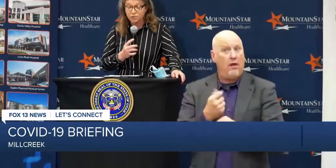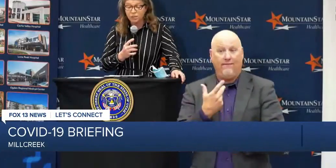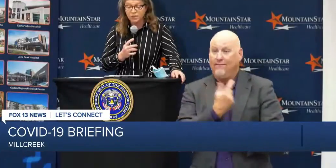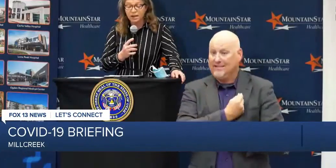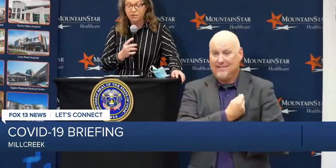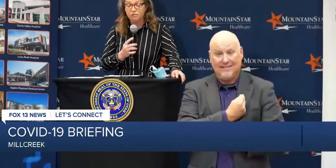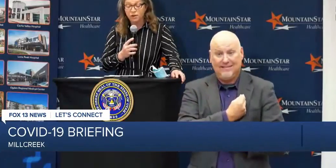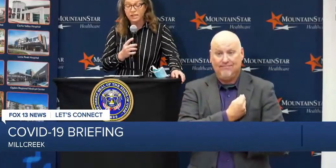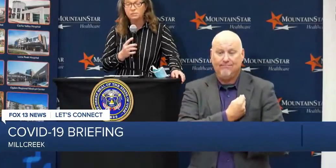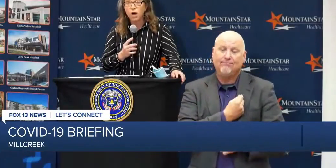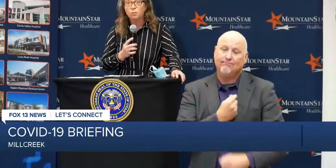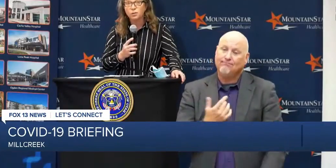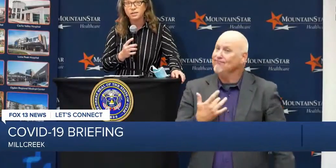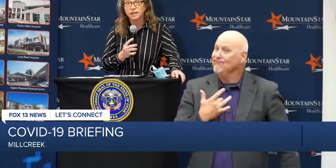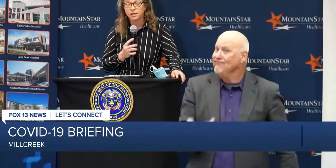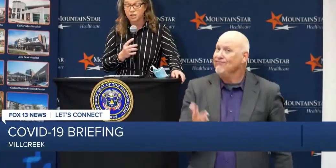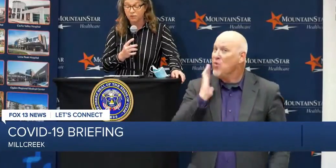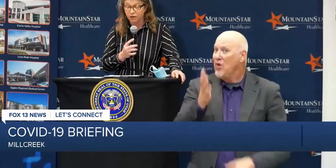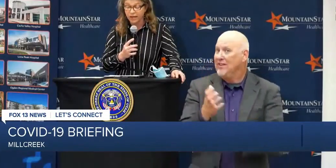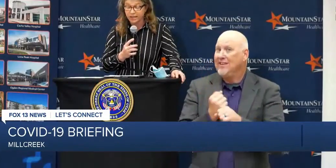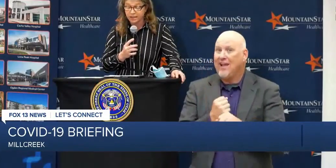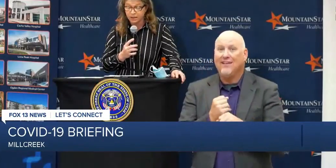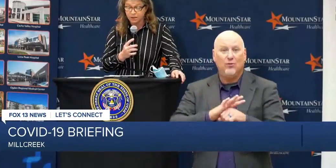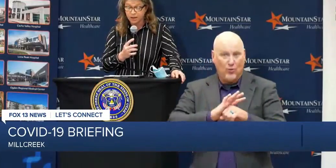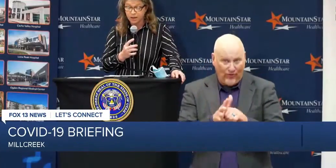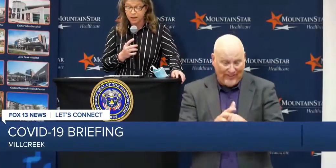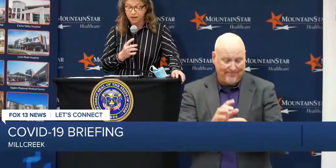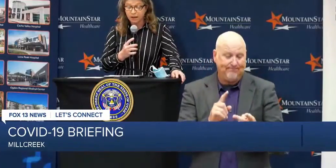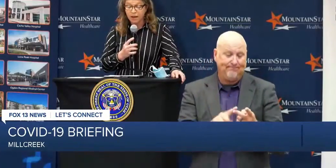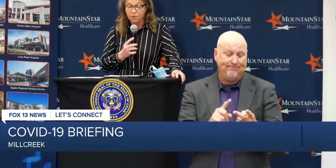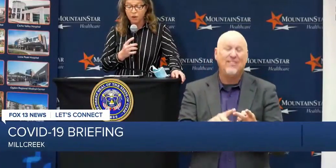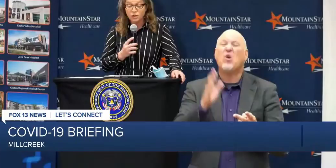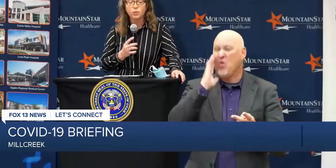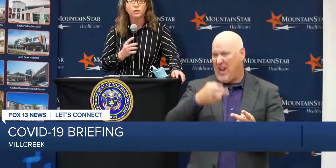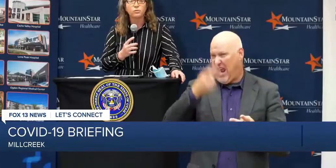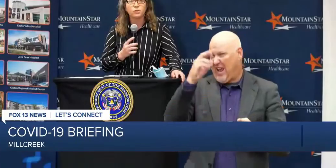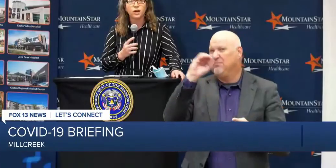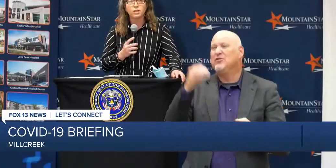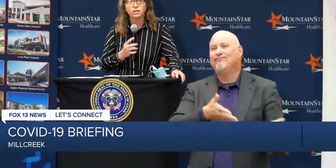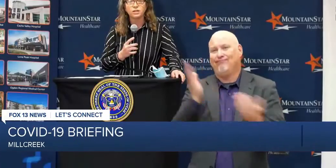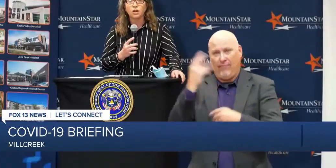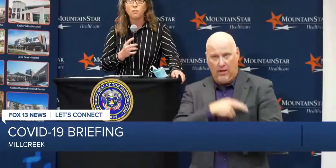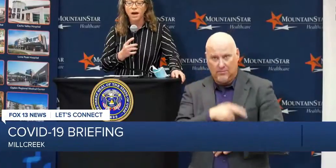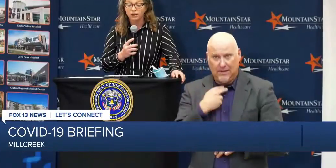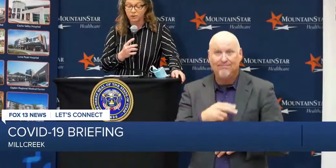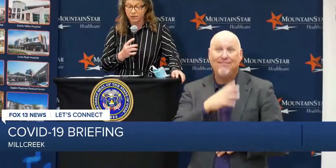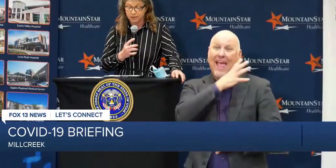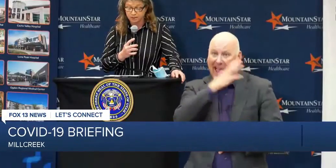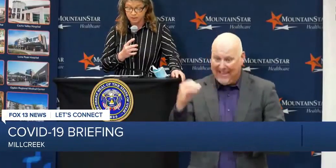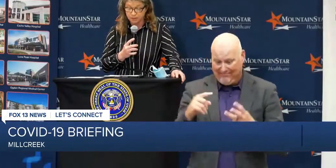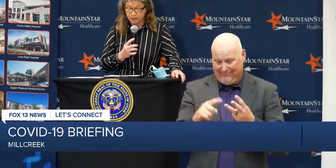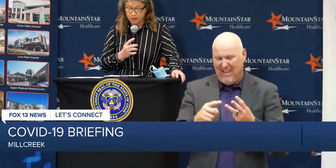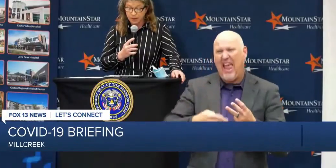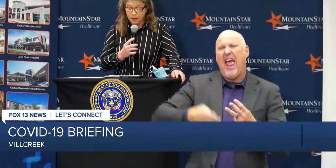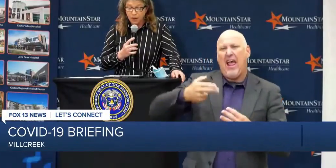Breakthrough cases represent a very small percentage of our cases in Utah, and most breakthrough infections are